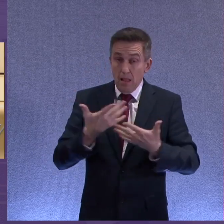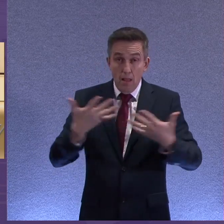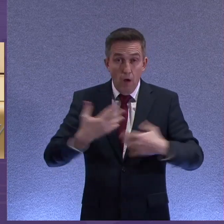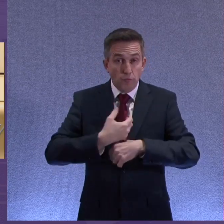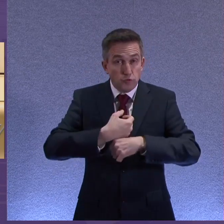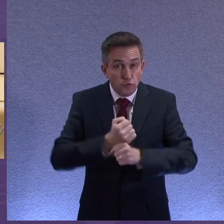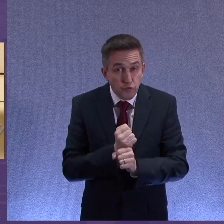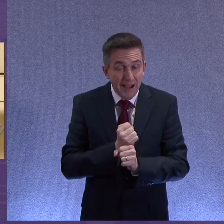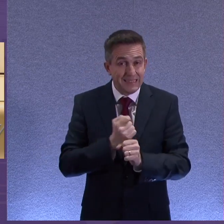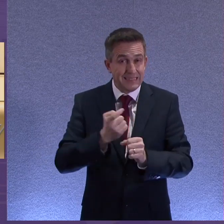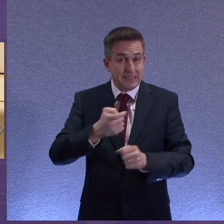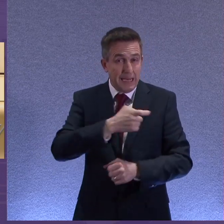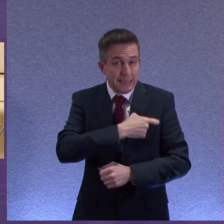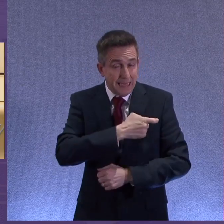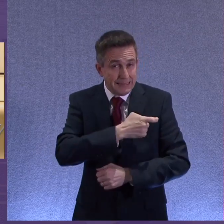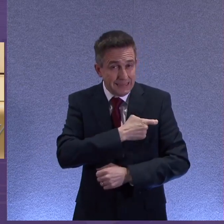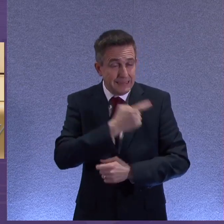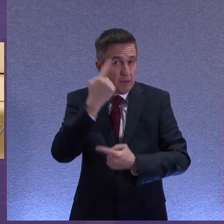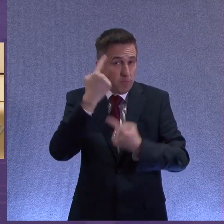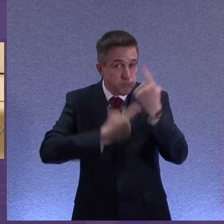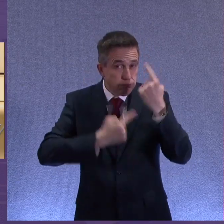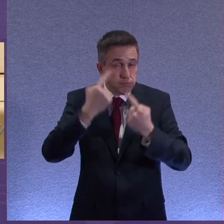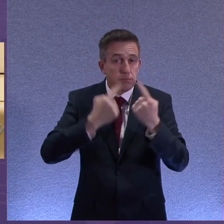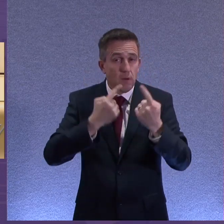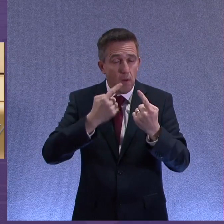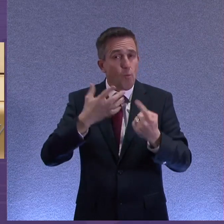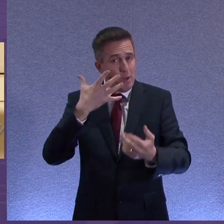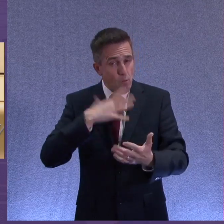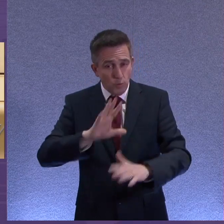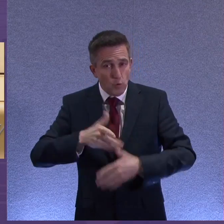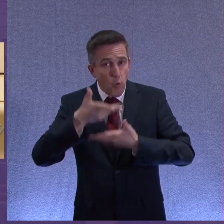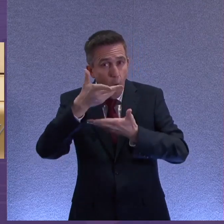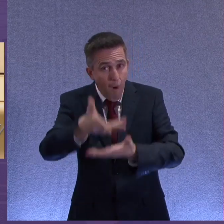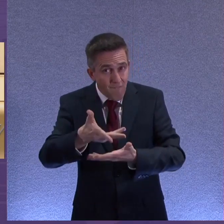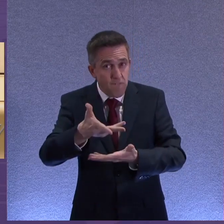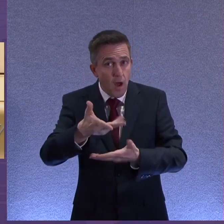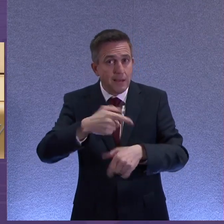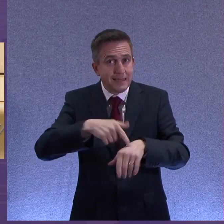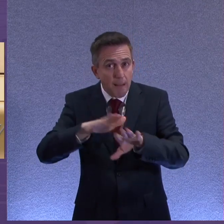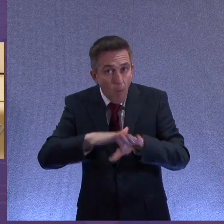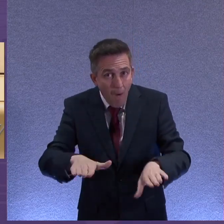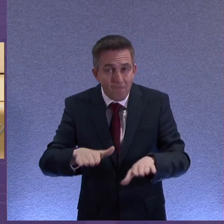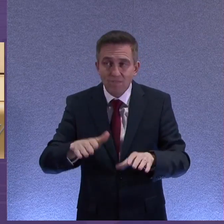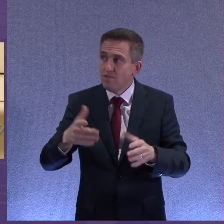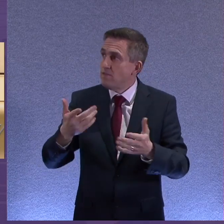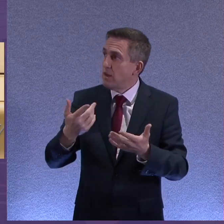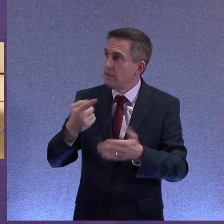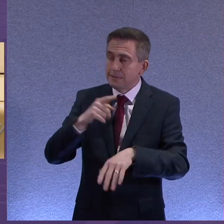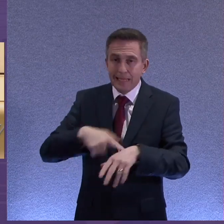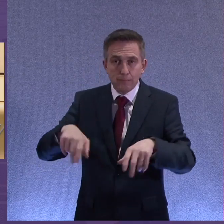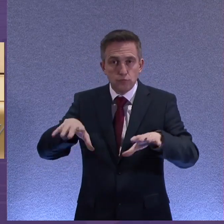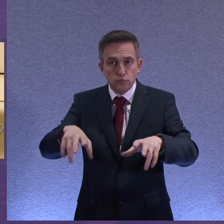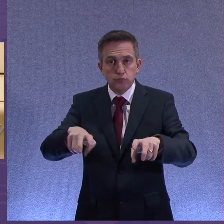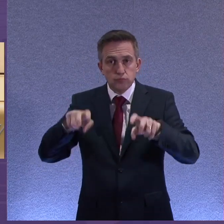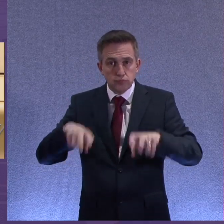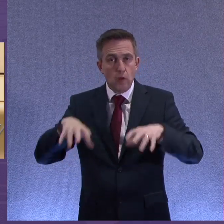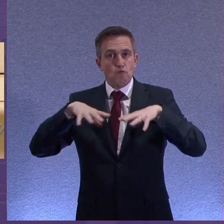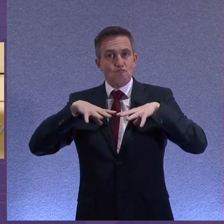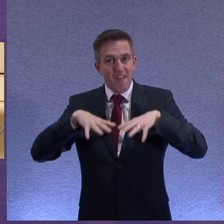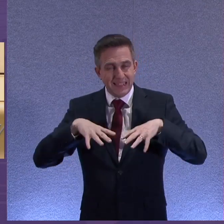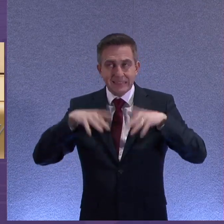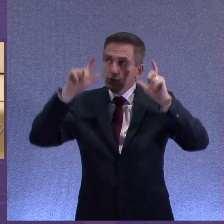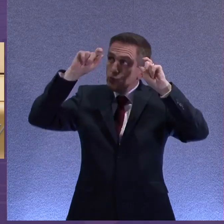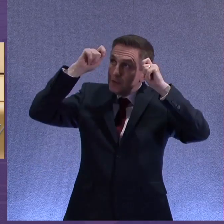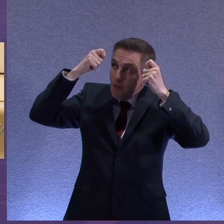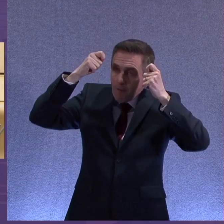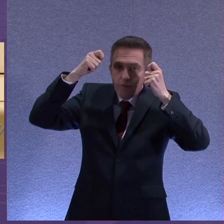anxiety. Practical support is available to them in terms of rest areas and just the ability